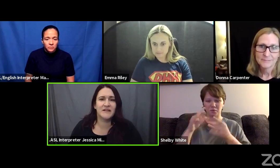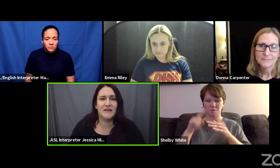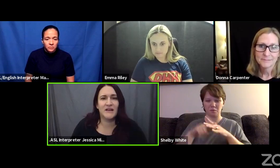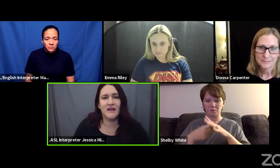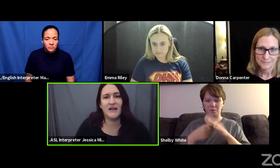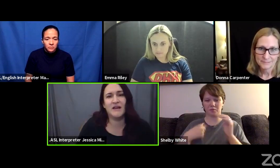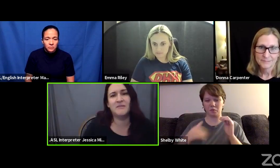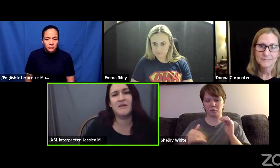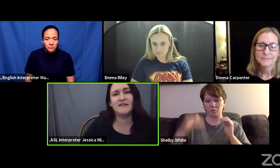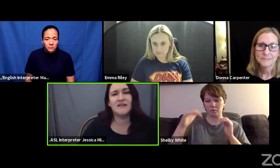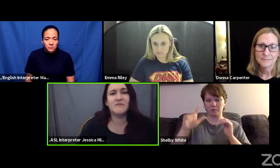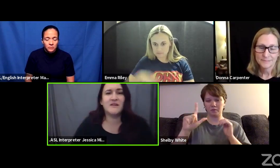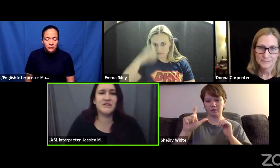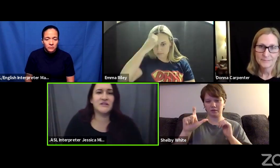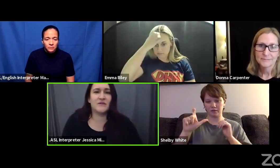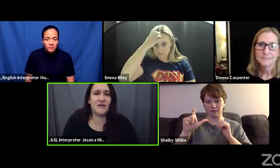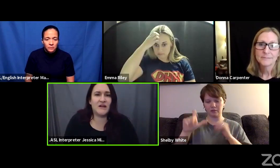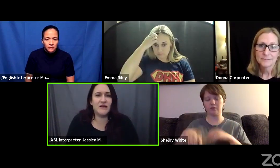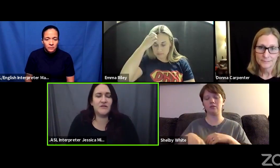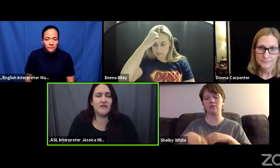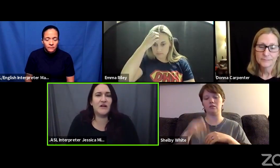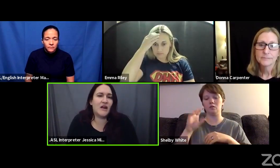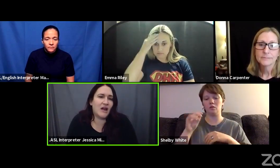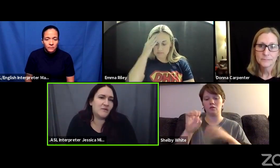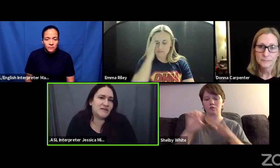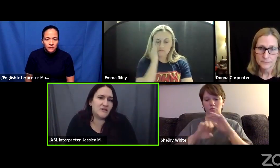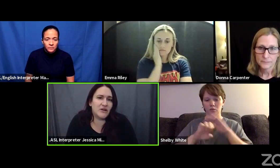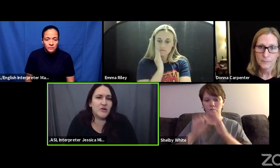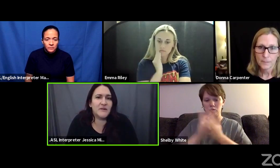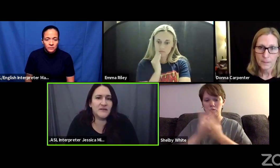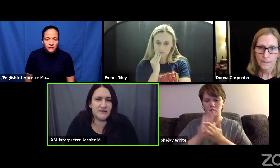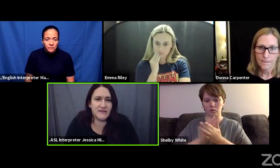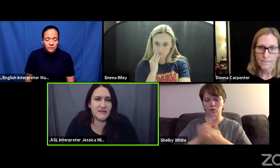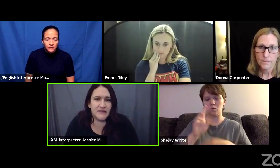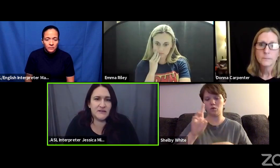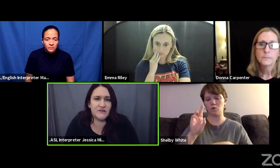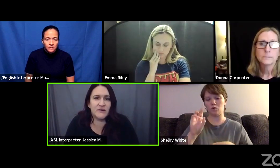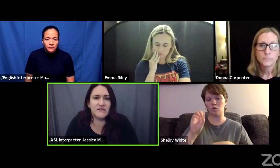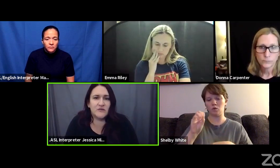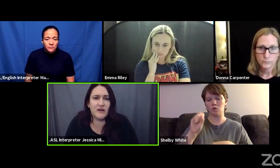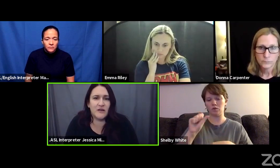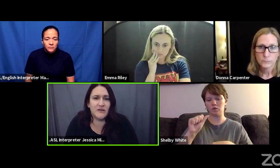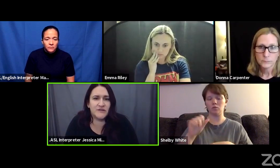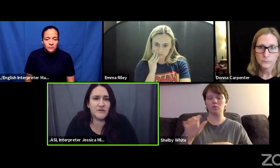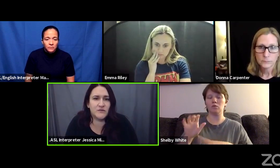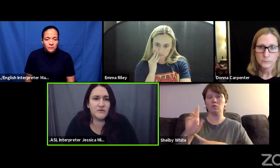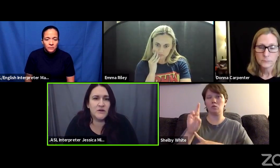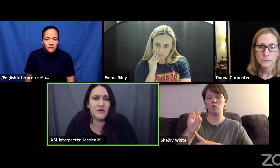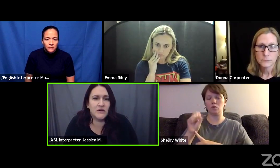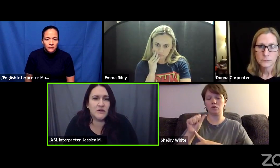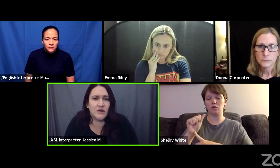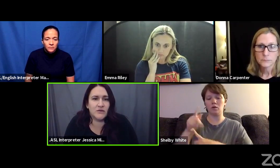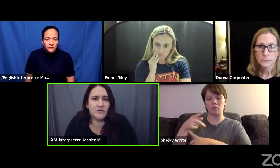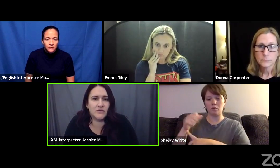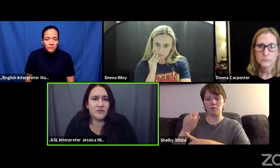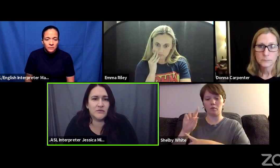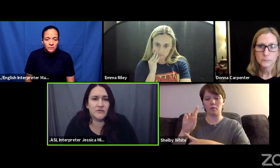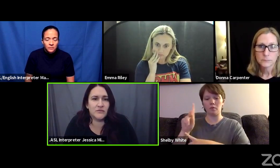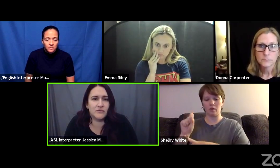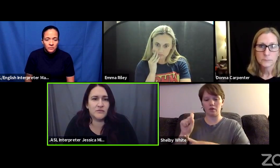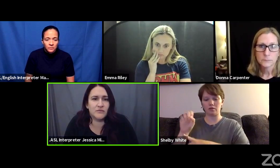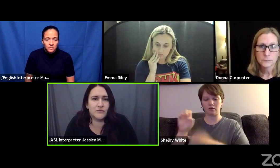Right. As I mentioned, when I was little, I grew up in Lexington. So I went to an elementary school